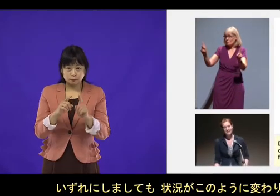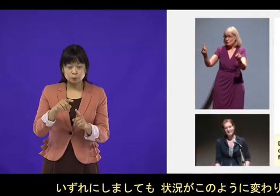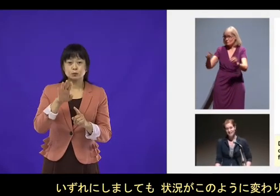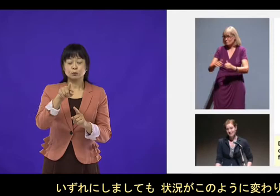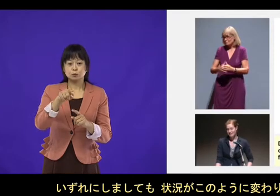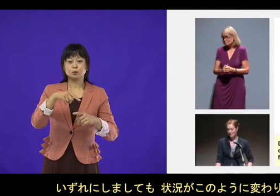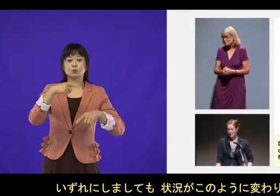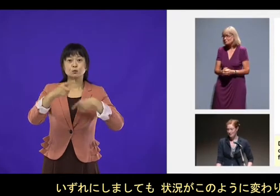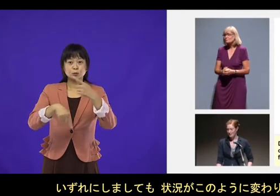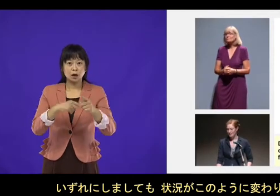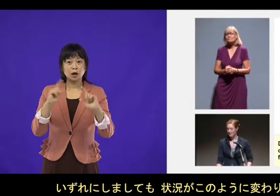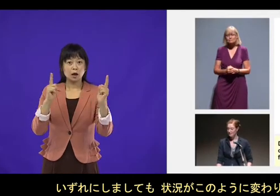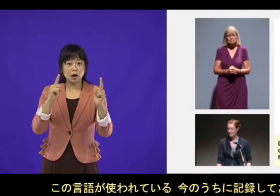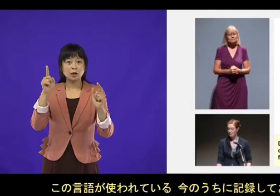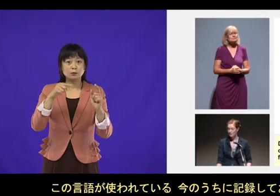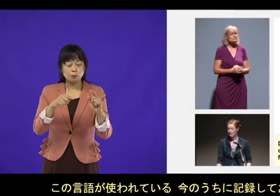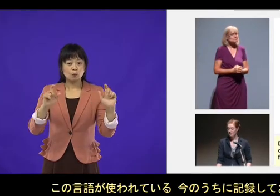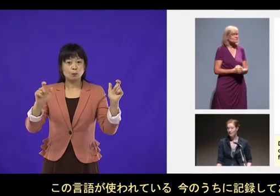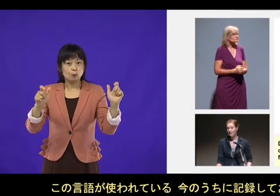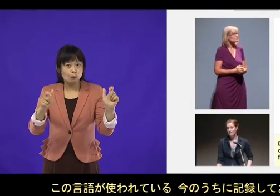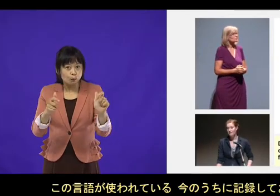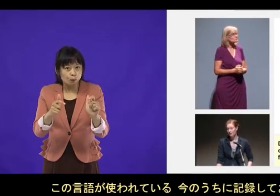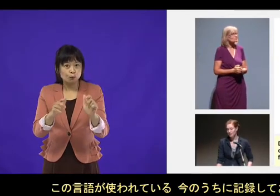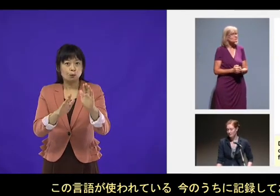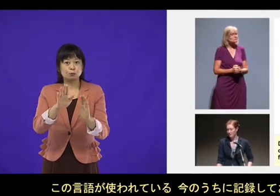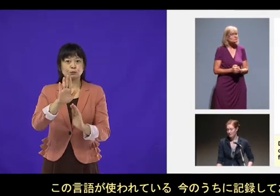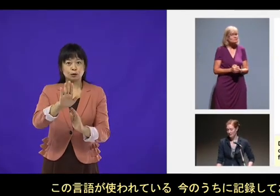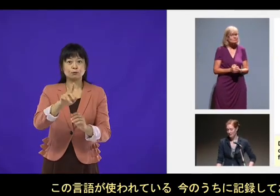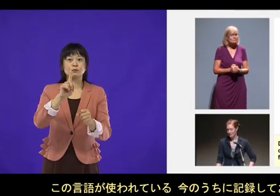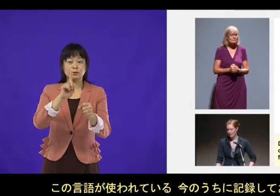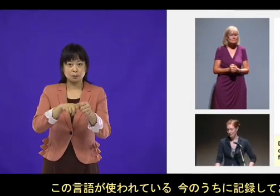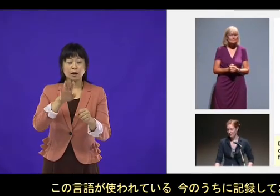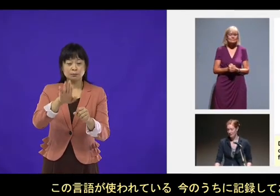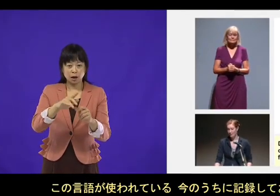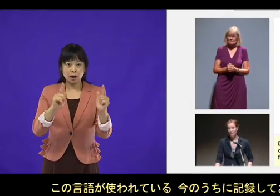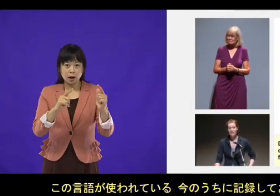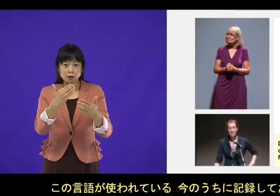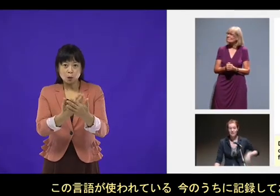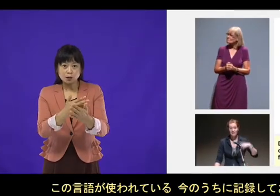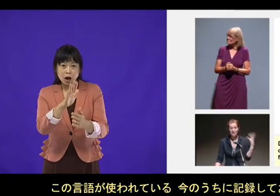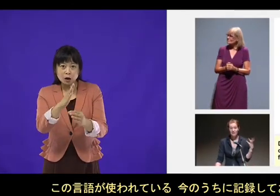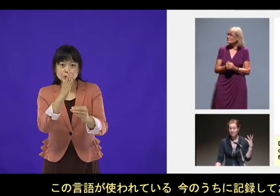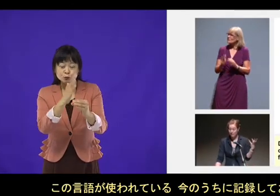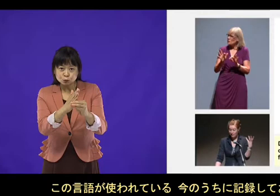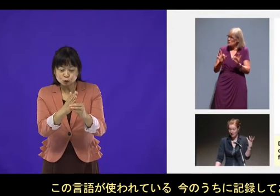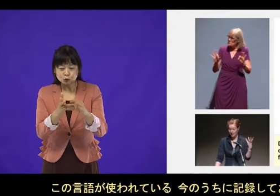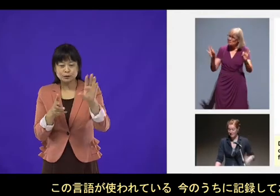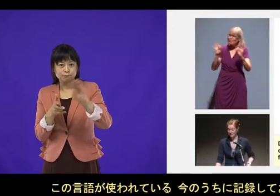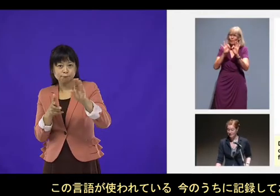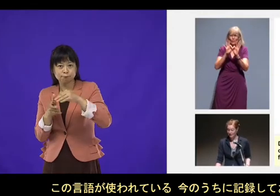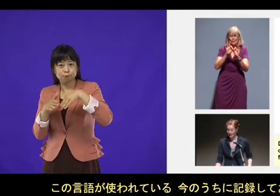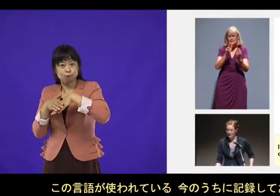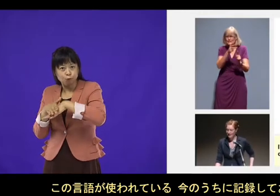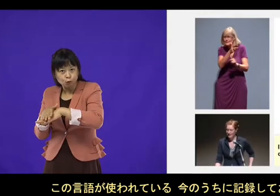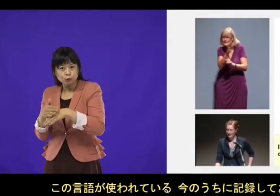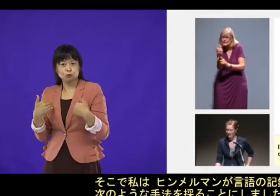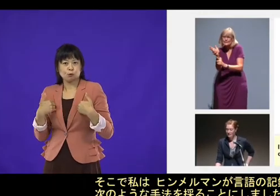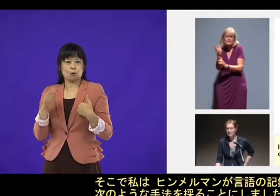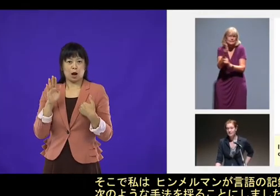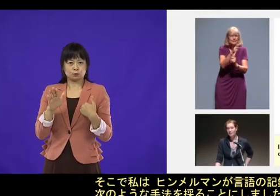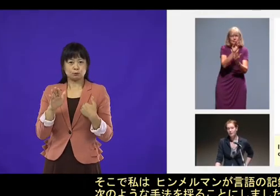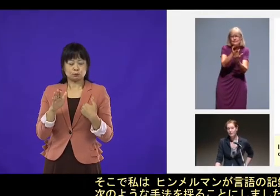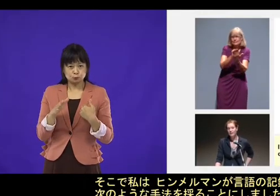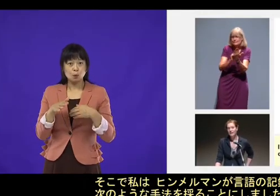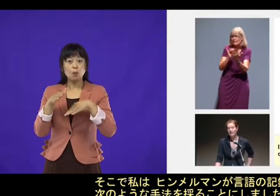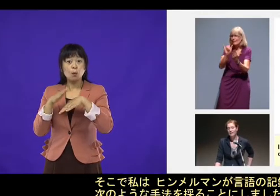this changing situation, it's important to document this language while it's sort of still flourishing, I would say. And I've